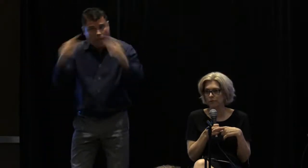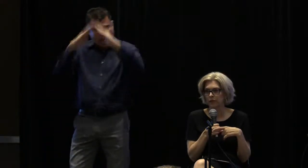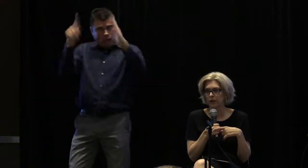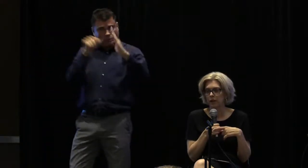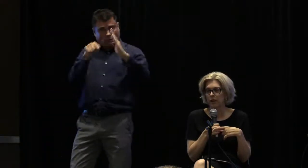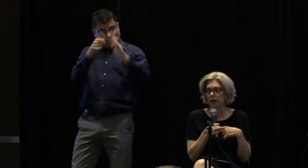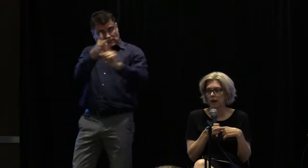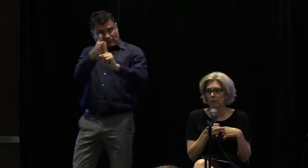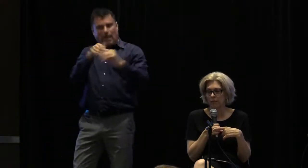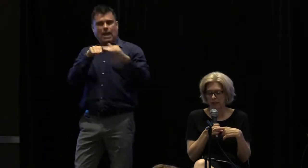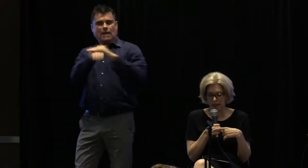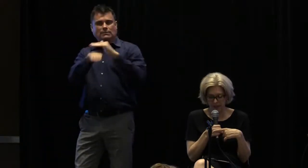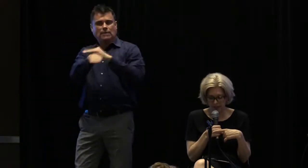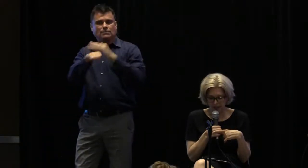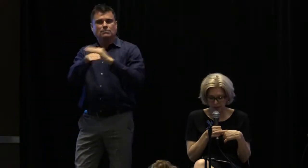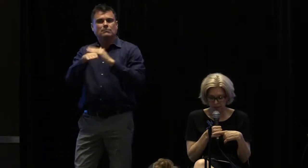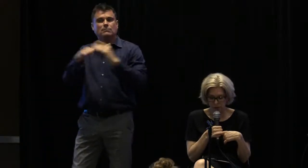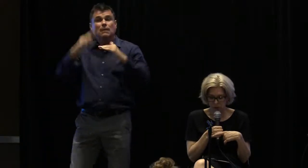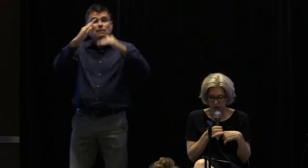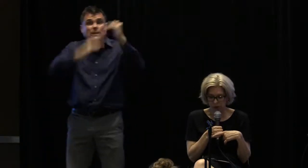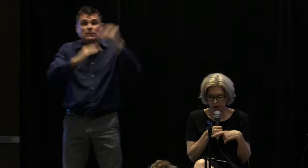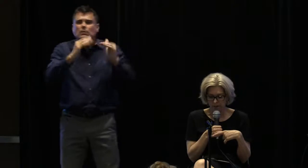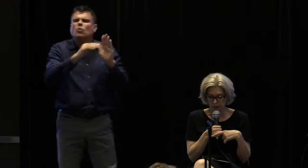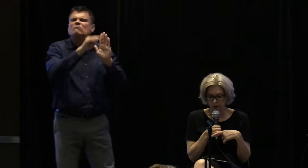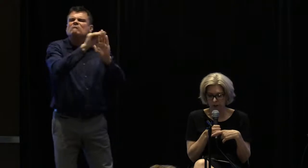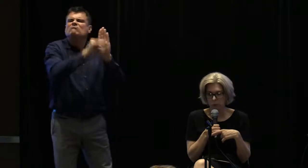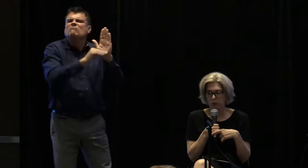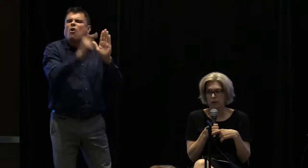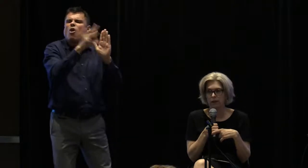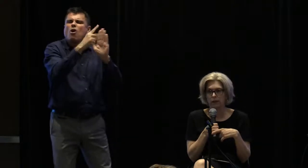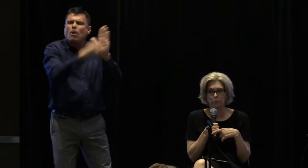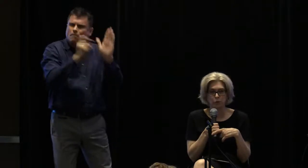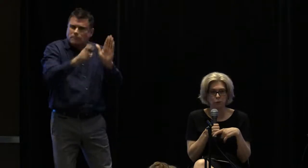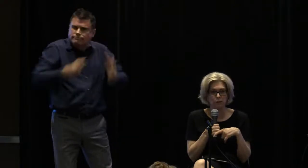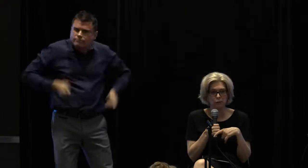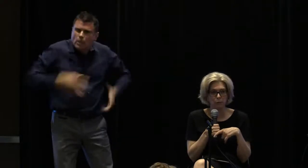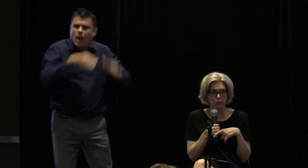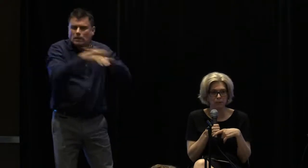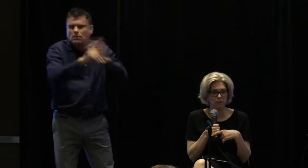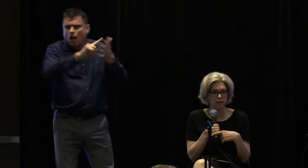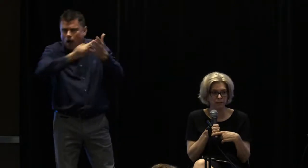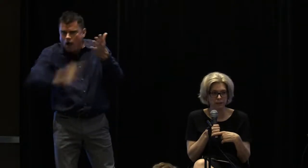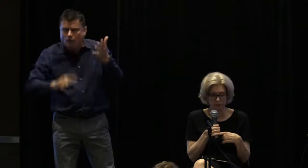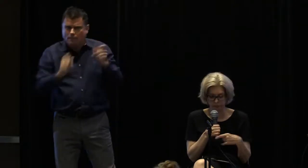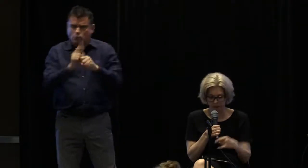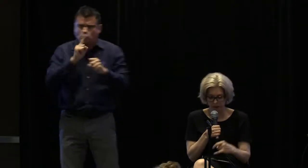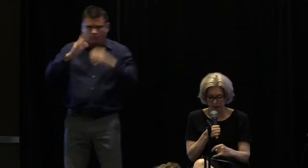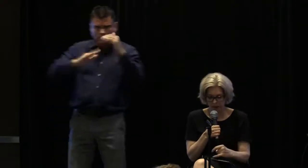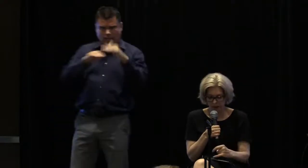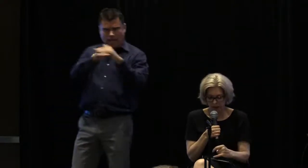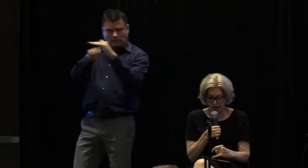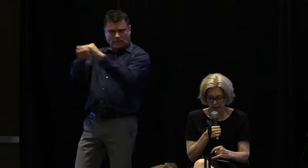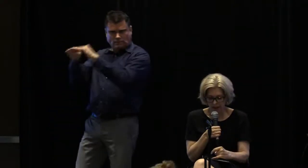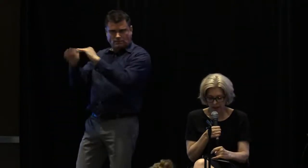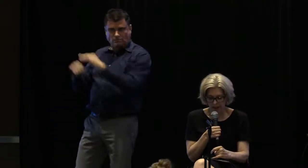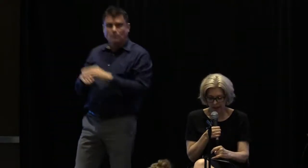code, and the need for further work on employment for people with disabilities.